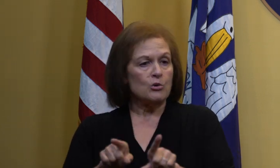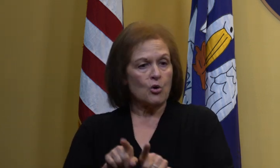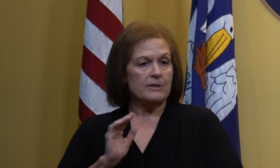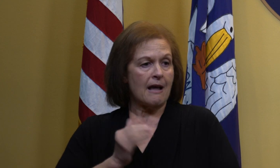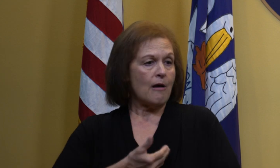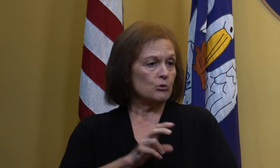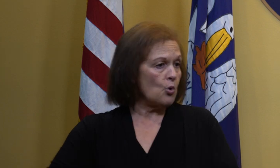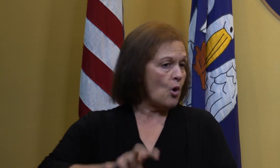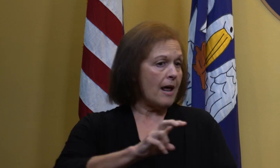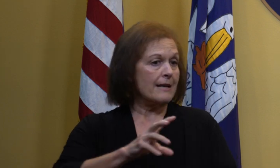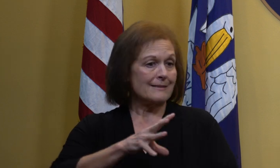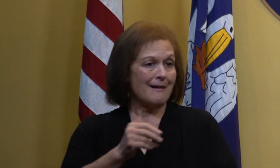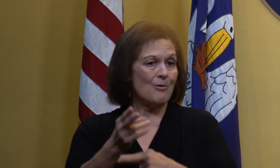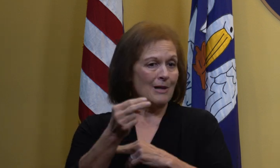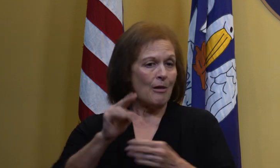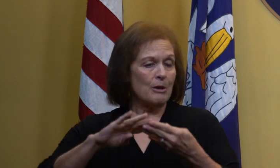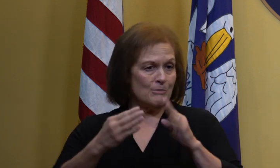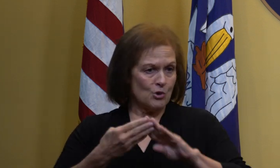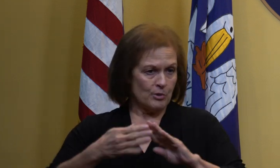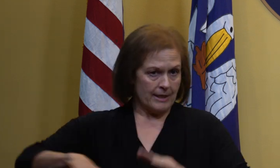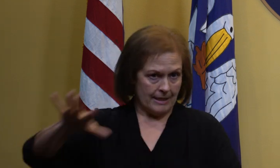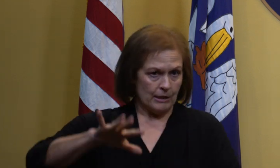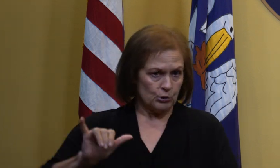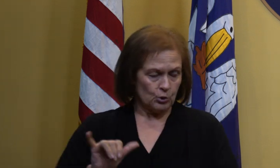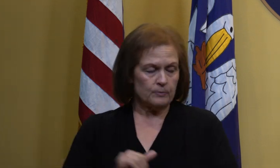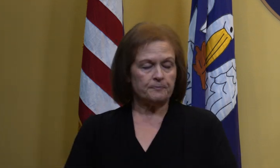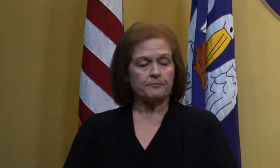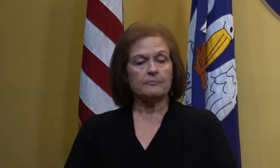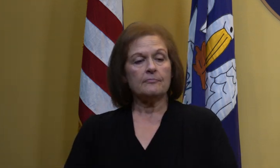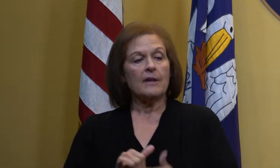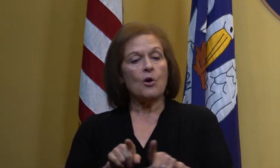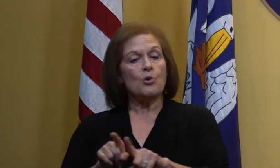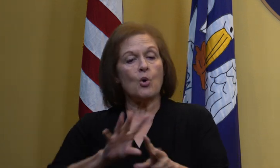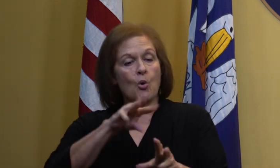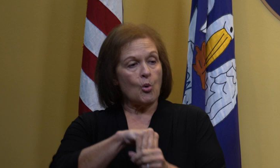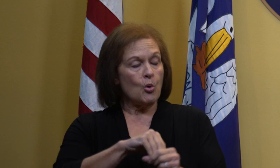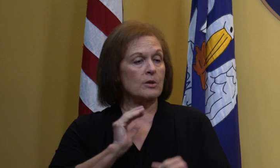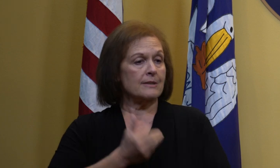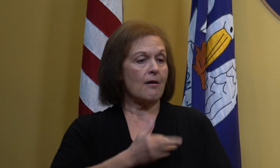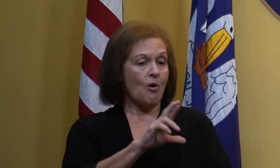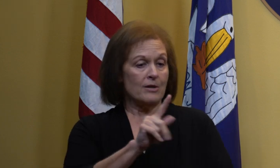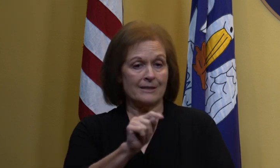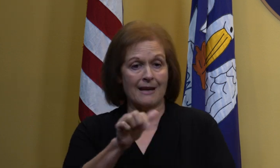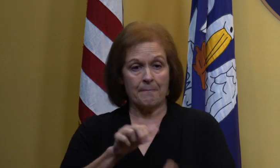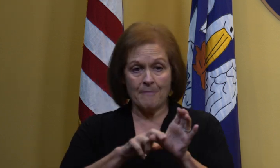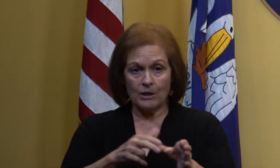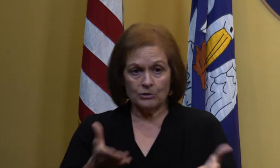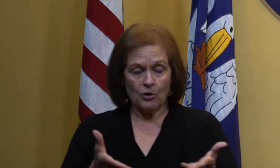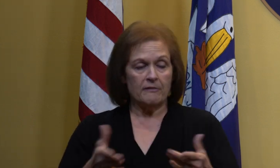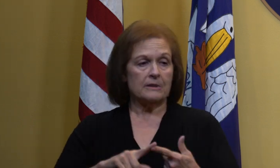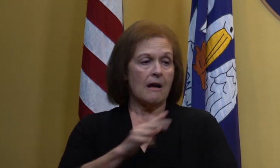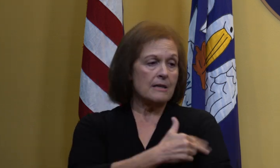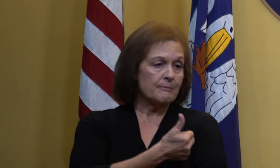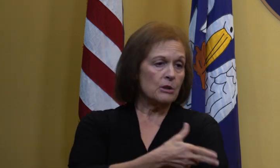our tourism and hospitality community as well. This also includes our transit service providers,